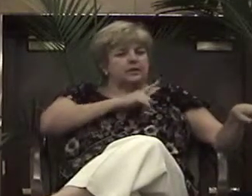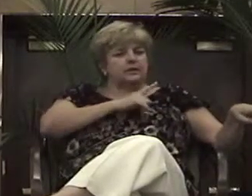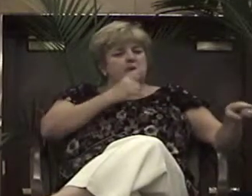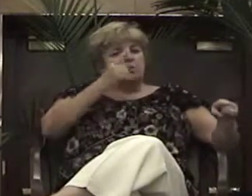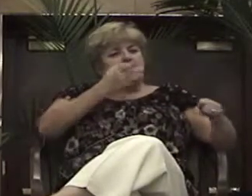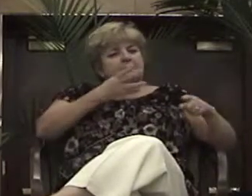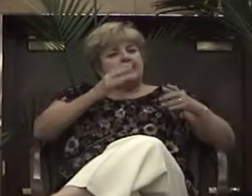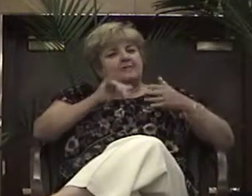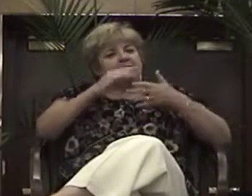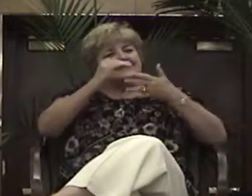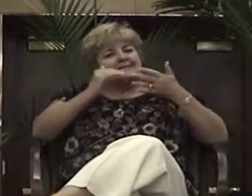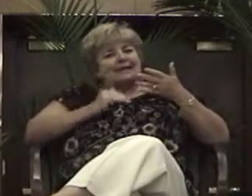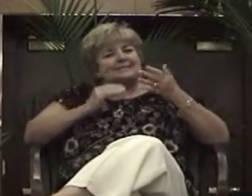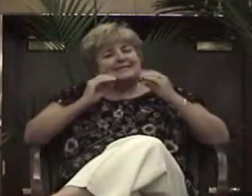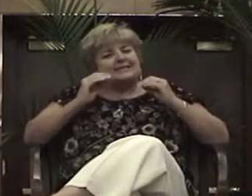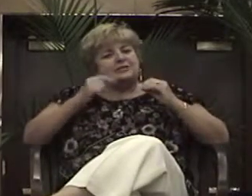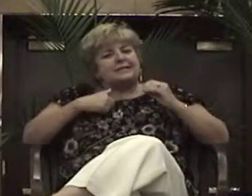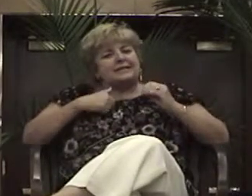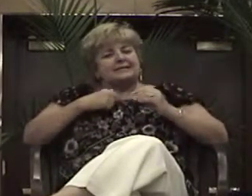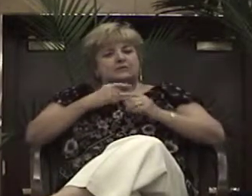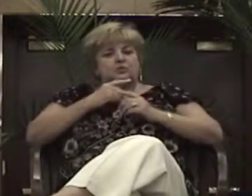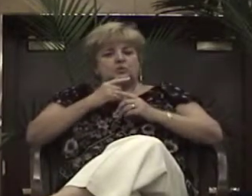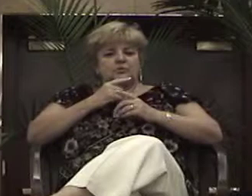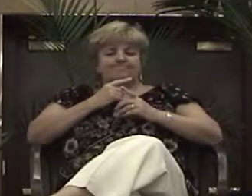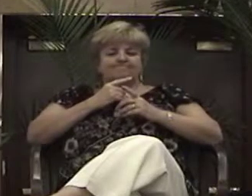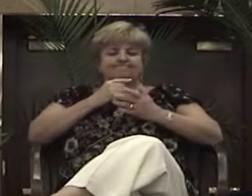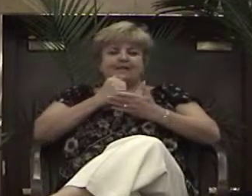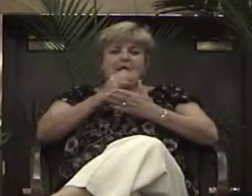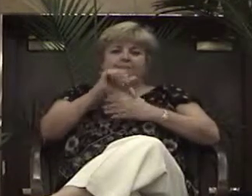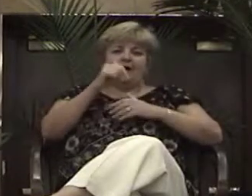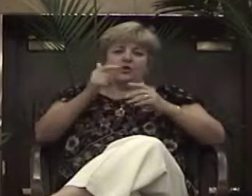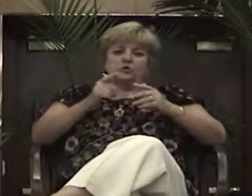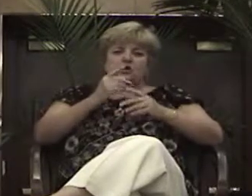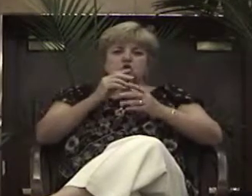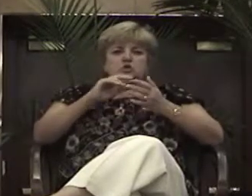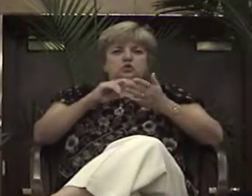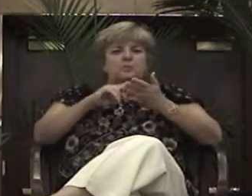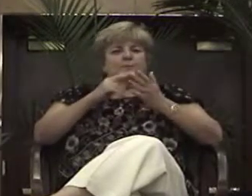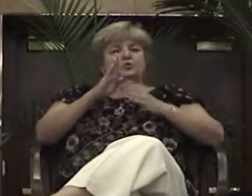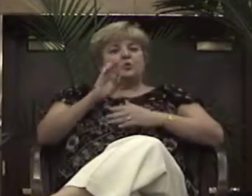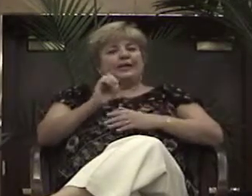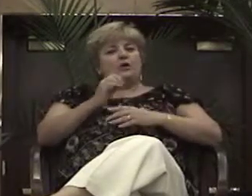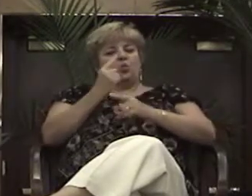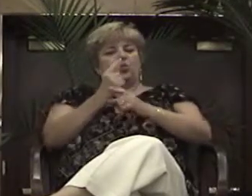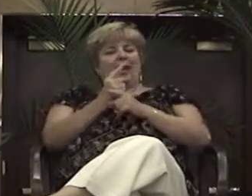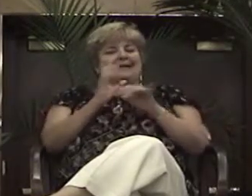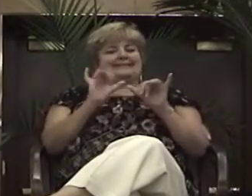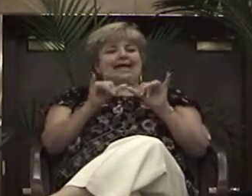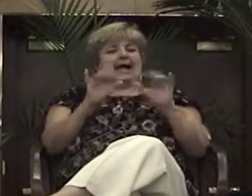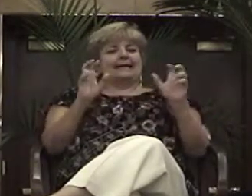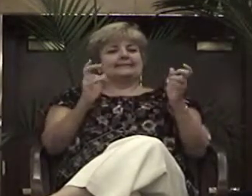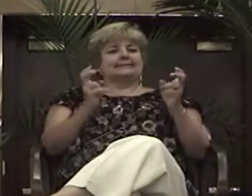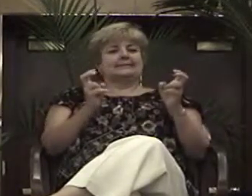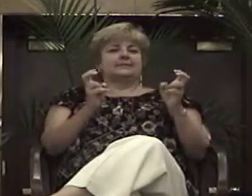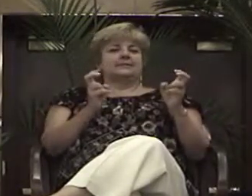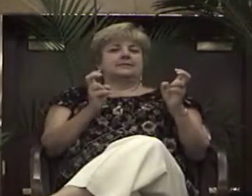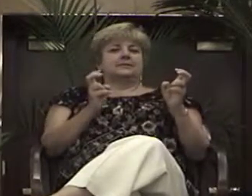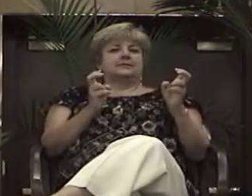is to remain the right size. I stayed in that jewelry business 3 years, and then I quit and went selling Electrolux vacuum cleaners to get